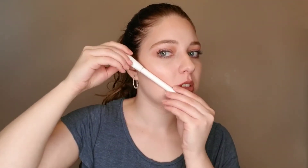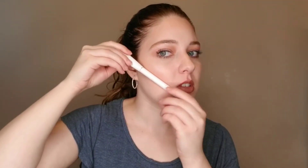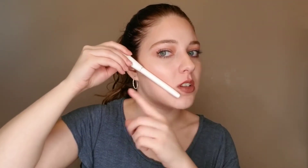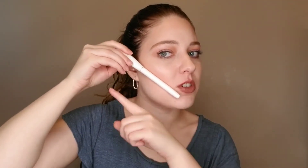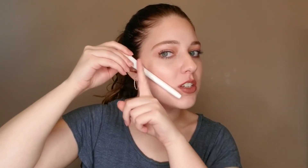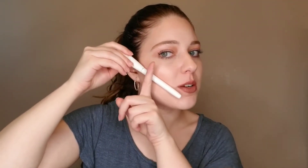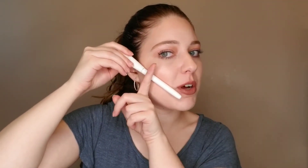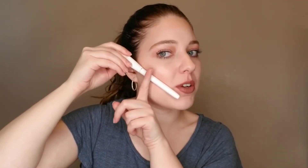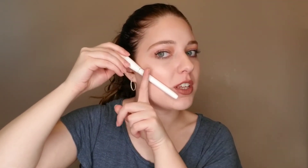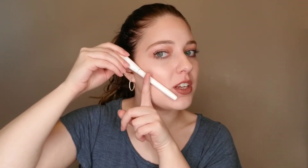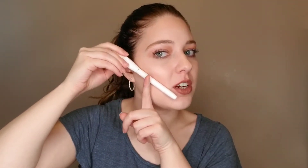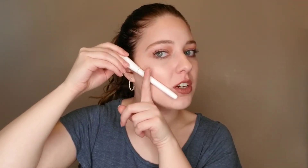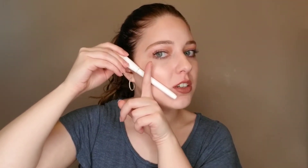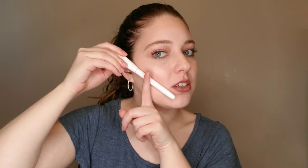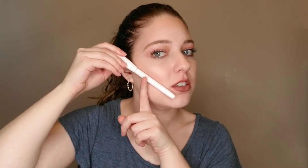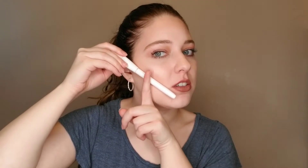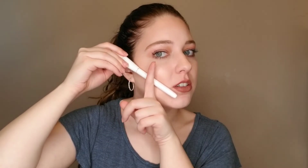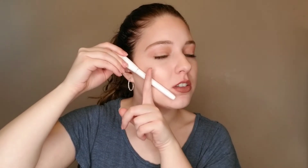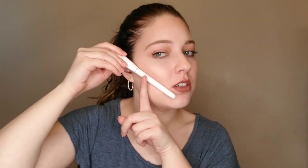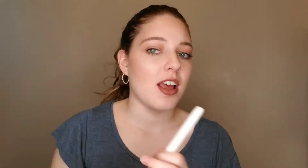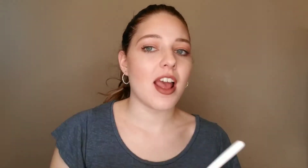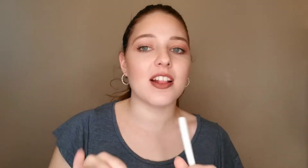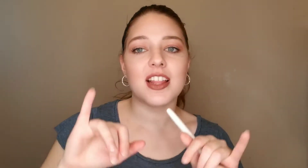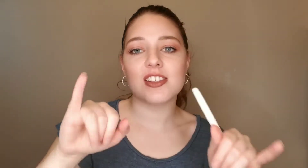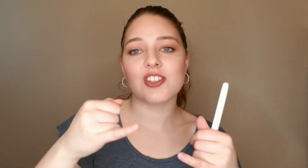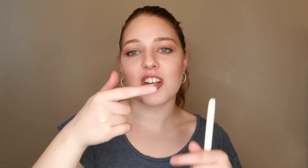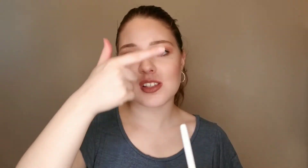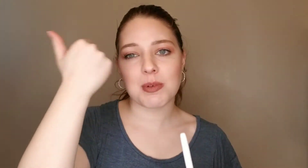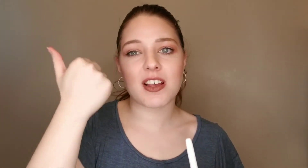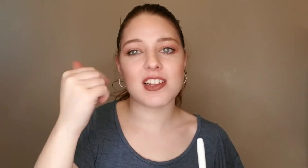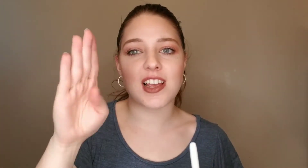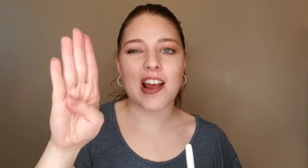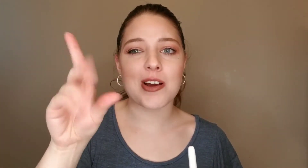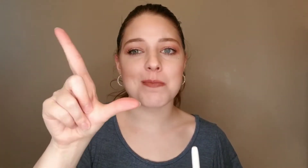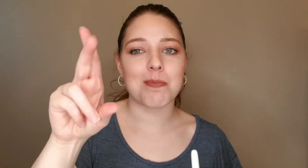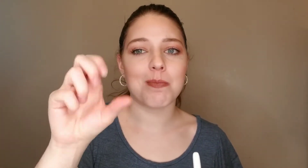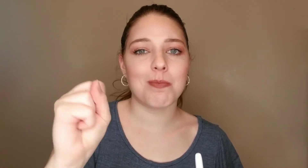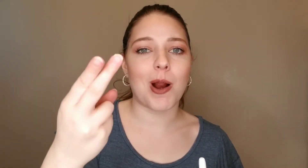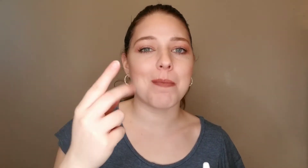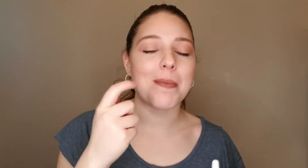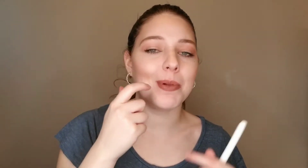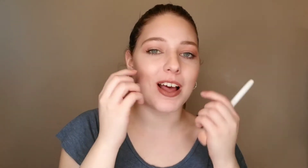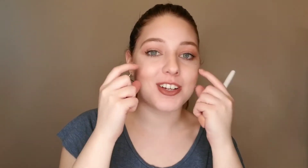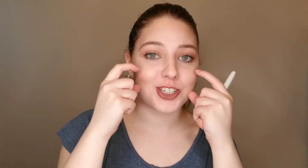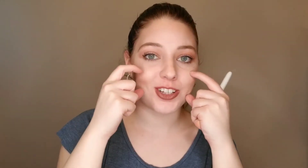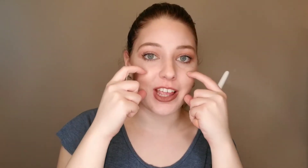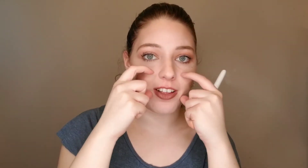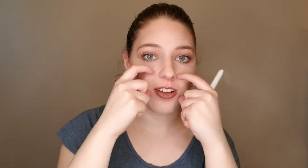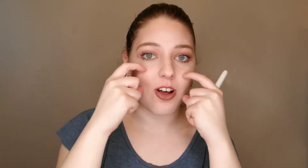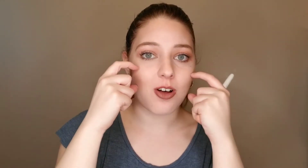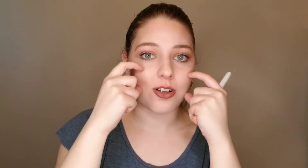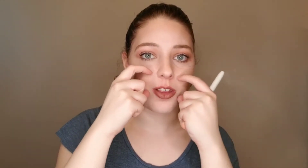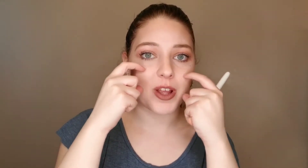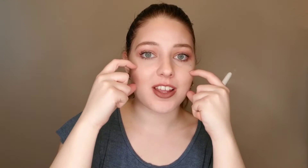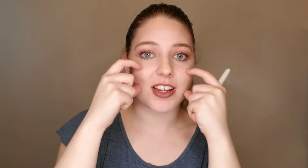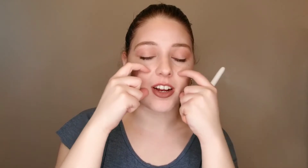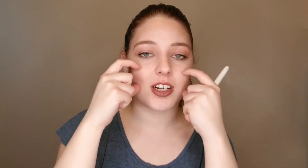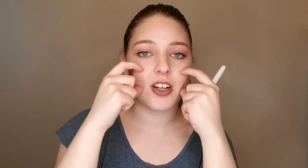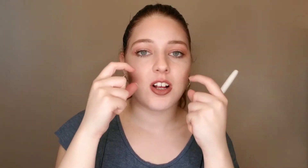So just about here. And that's just because I already brought my blush like all the way here.